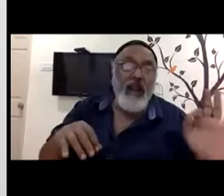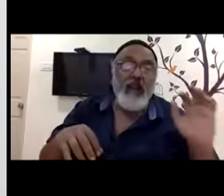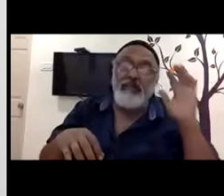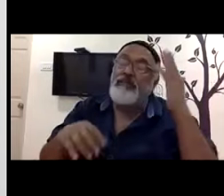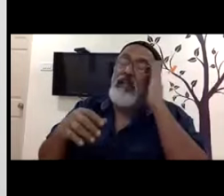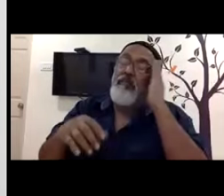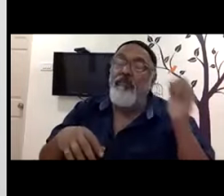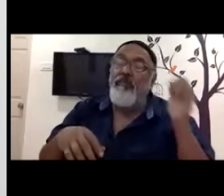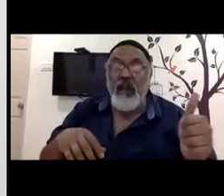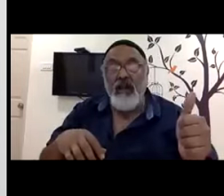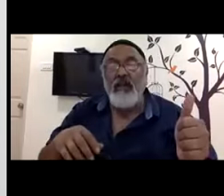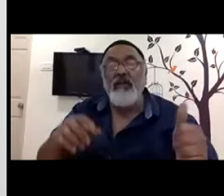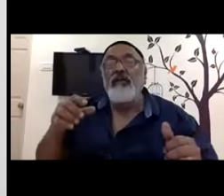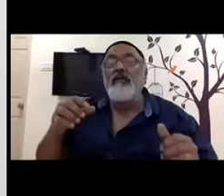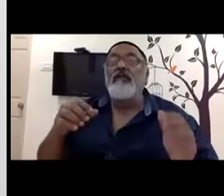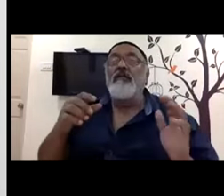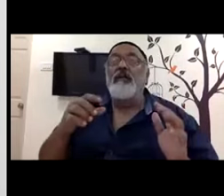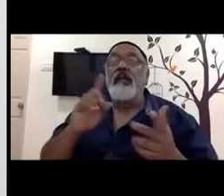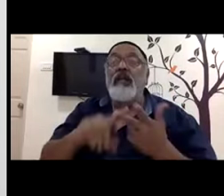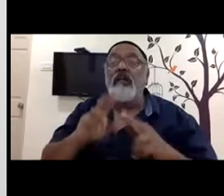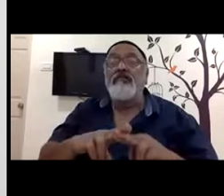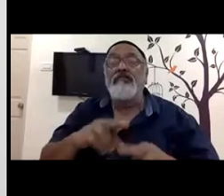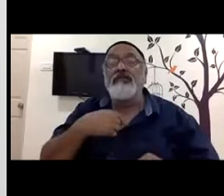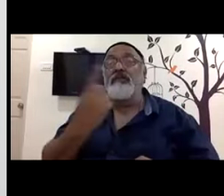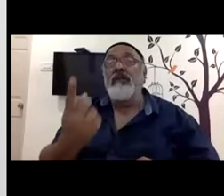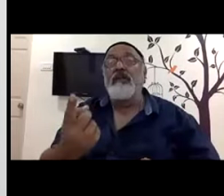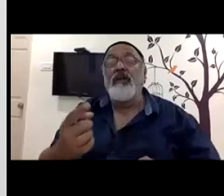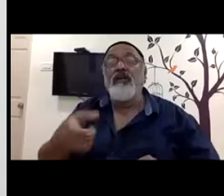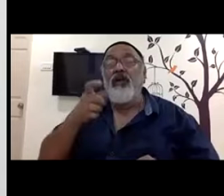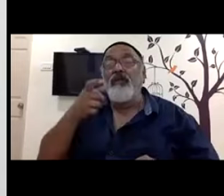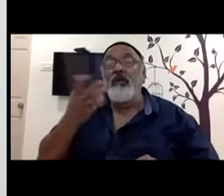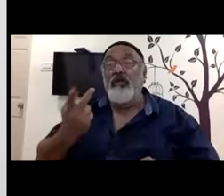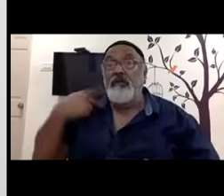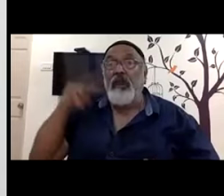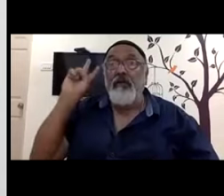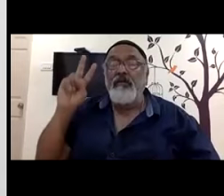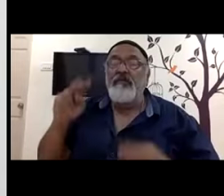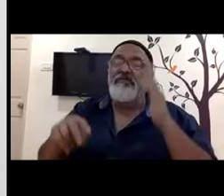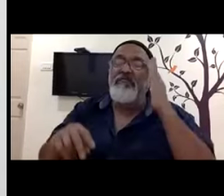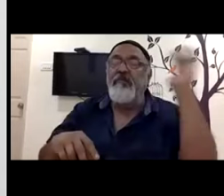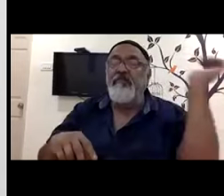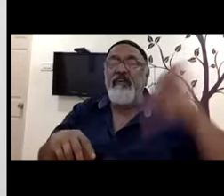sleep example, if I am saying that the amount of coffee consumed